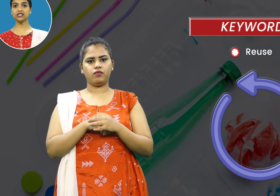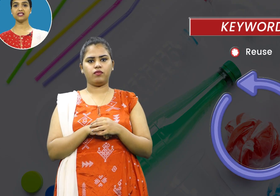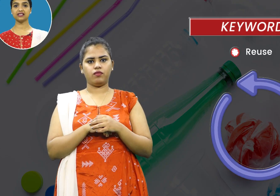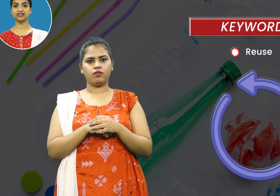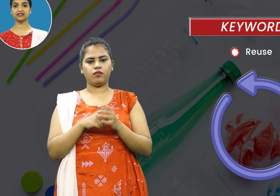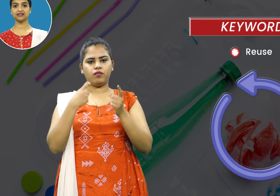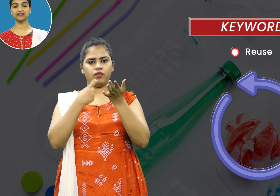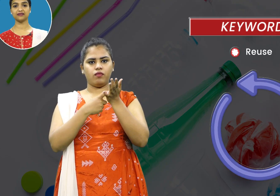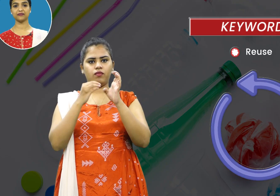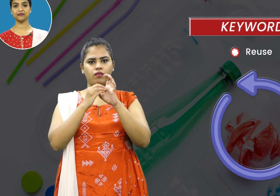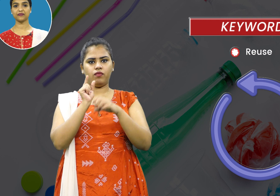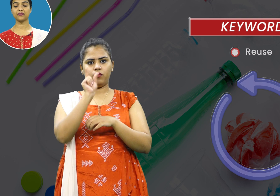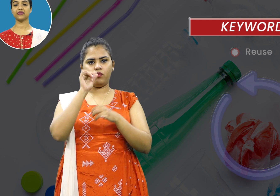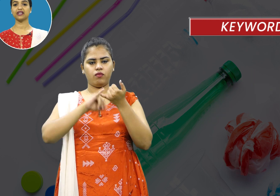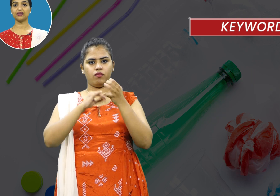reuse,